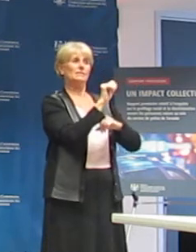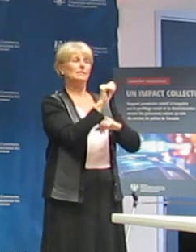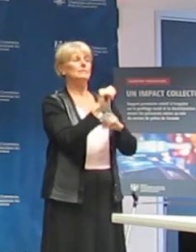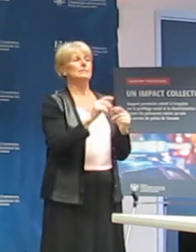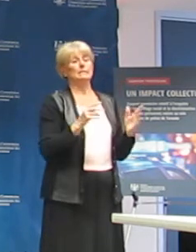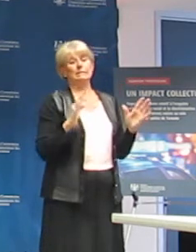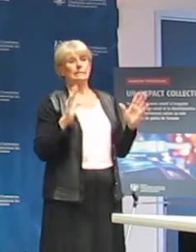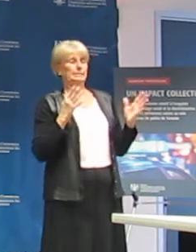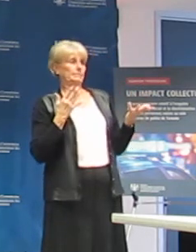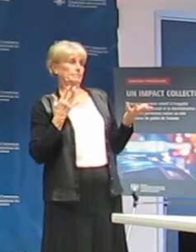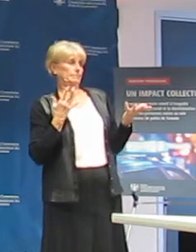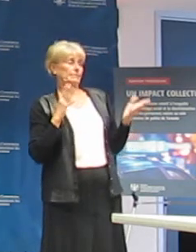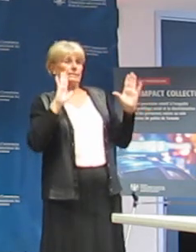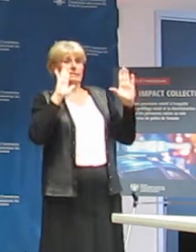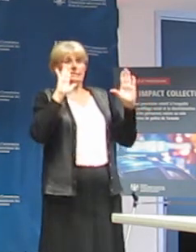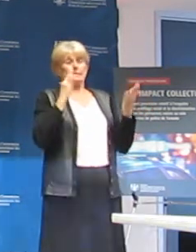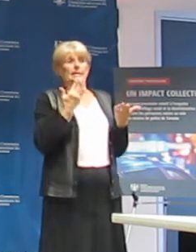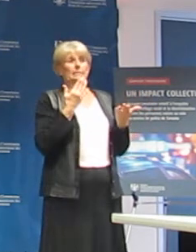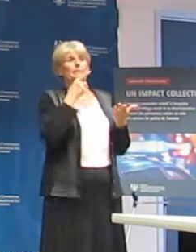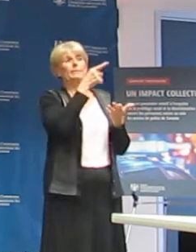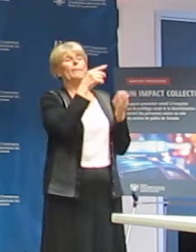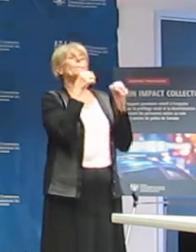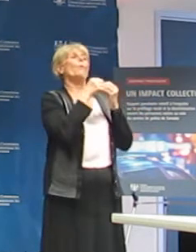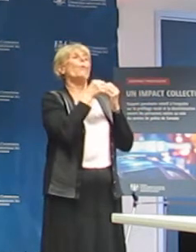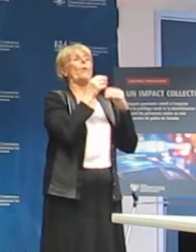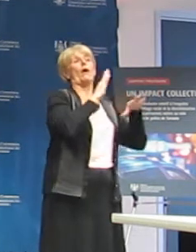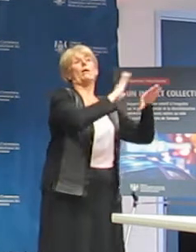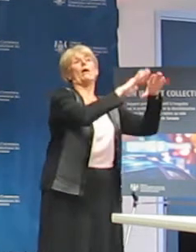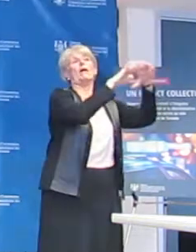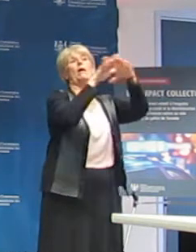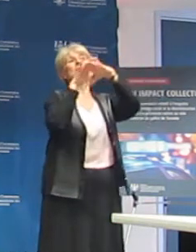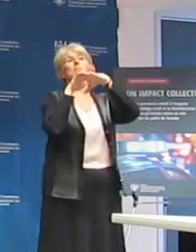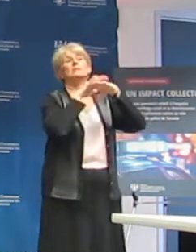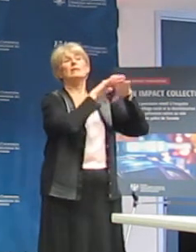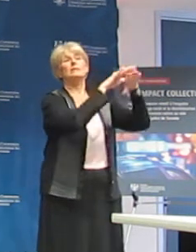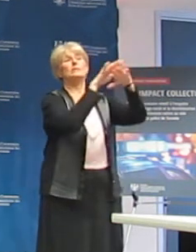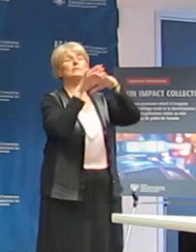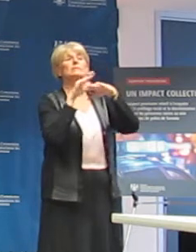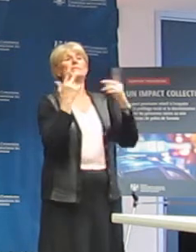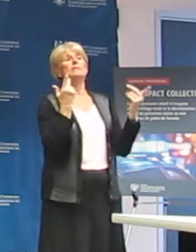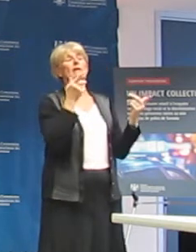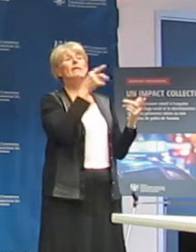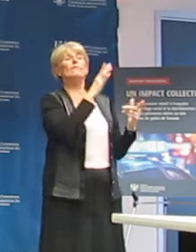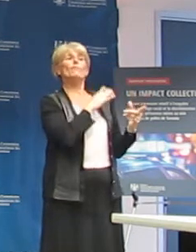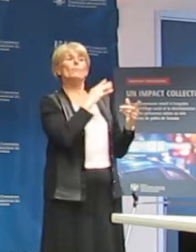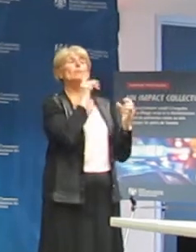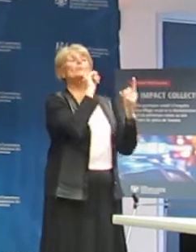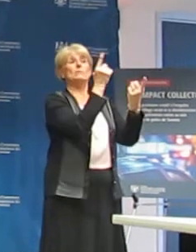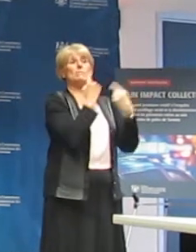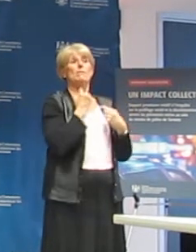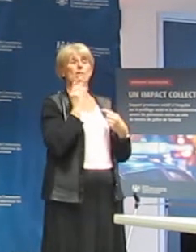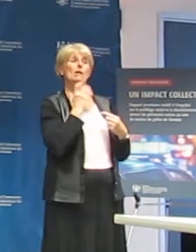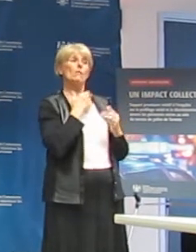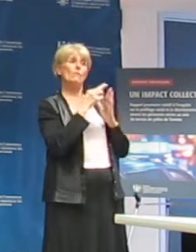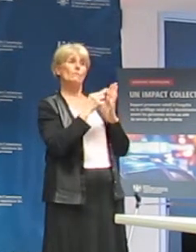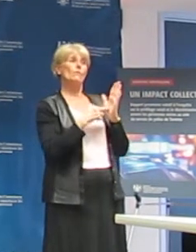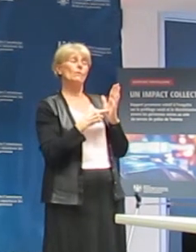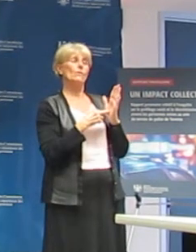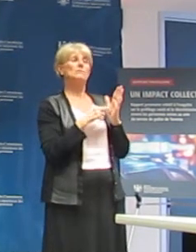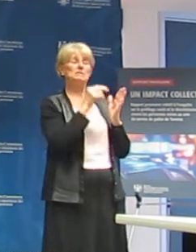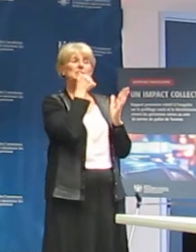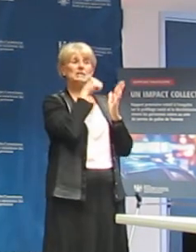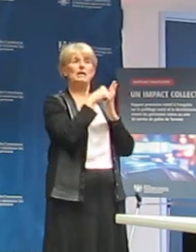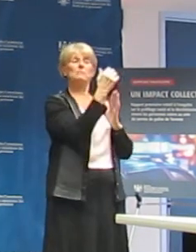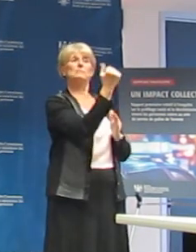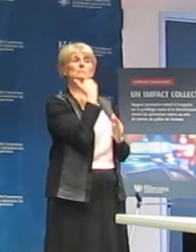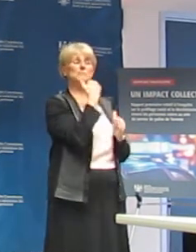I understand it, they are doing some more consultation, and they have formally responded to our report in a letter